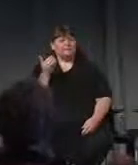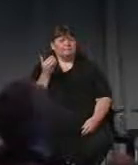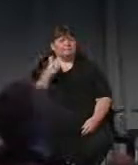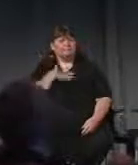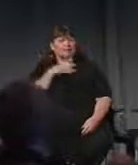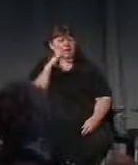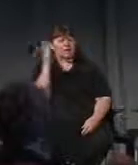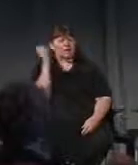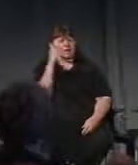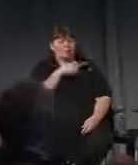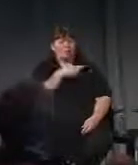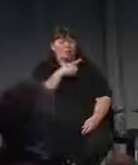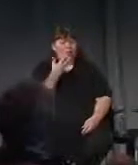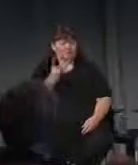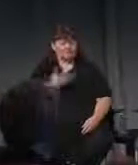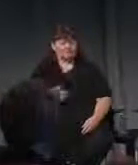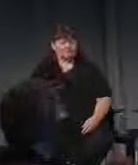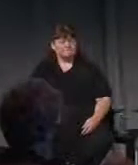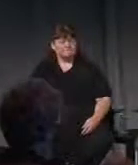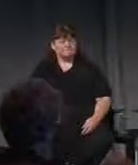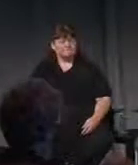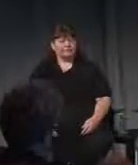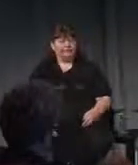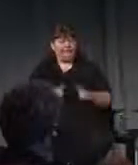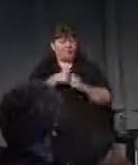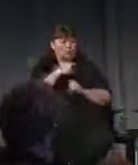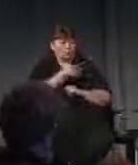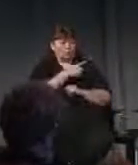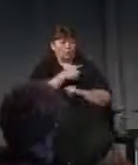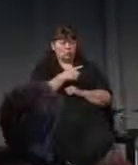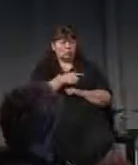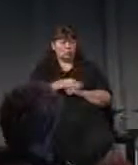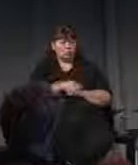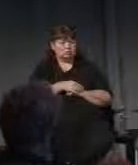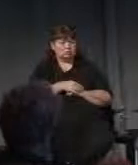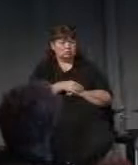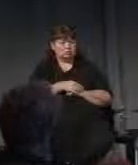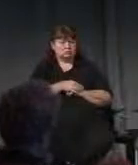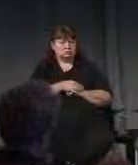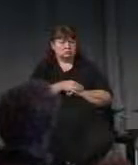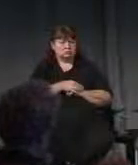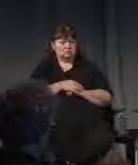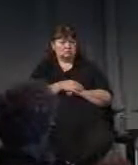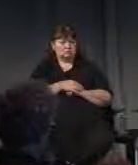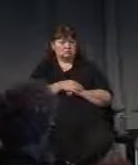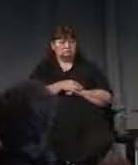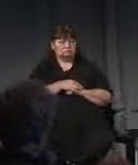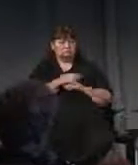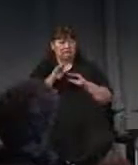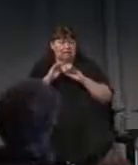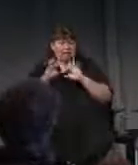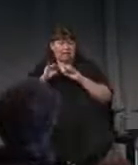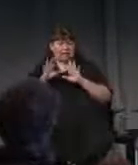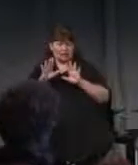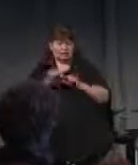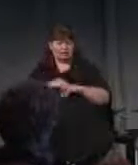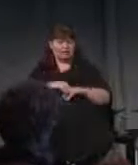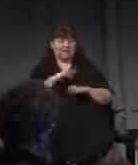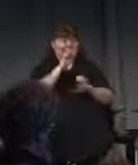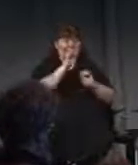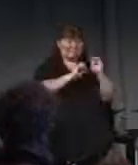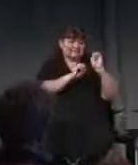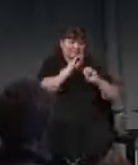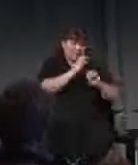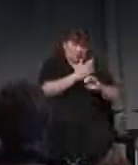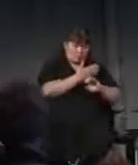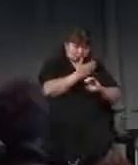real question is, how do you guys see the difference between what's happening in experimental